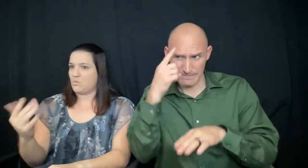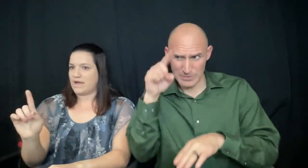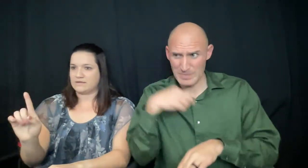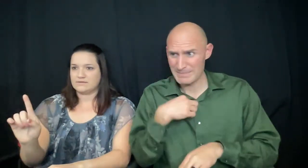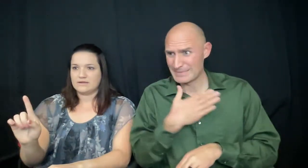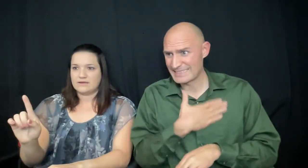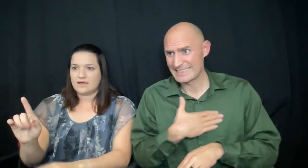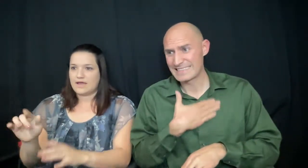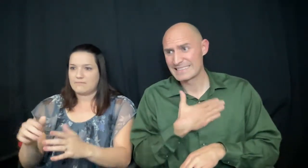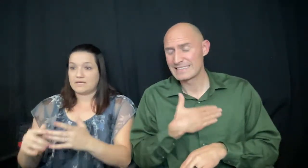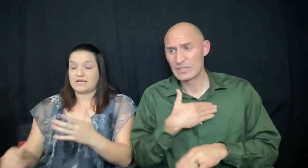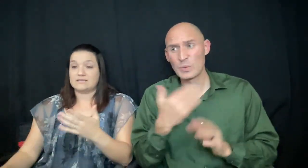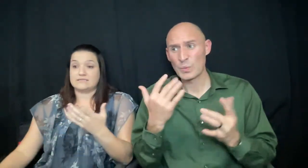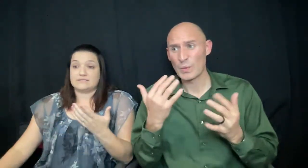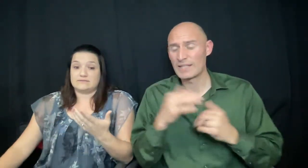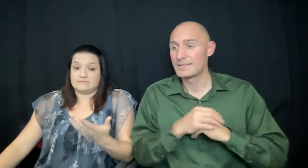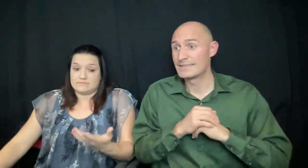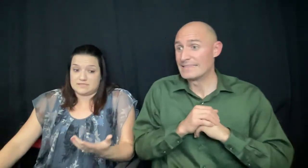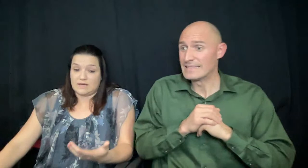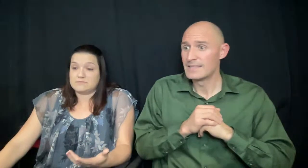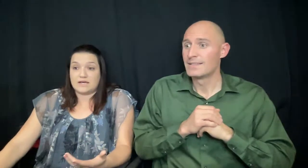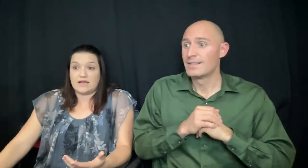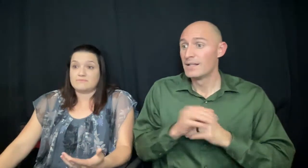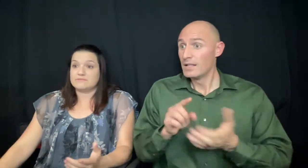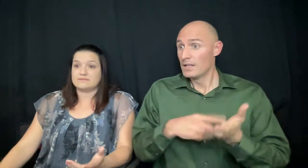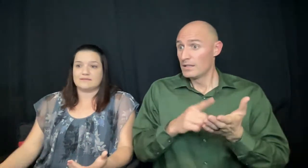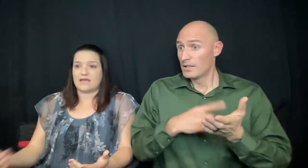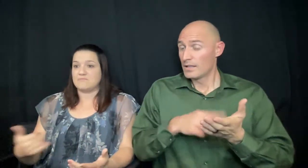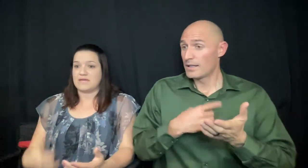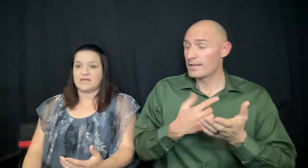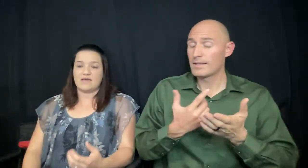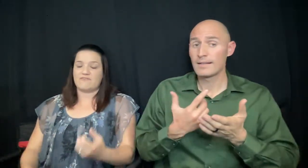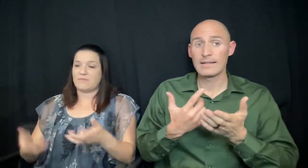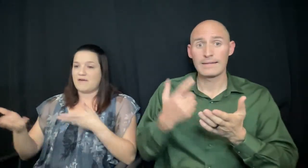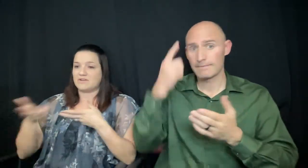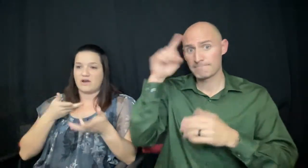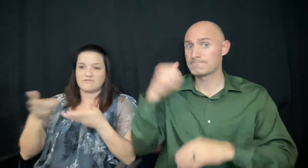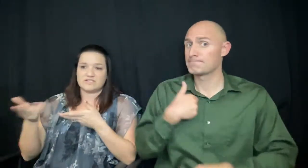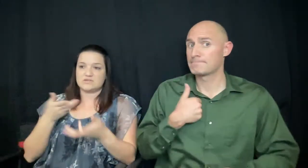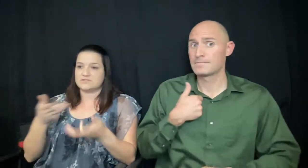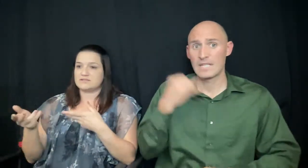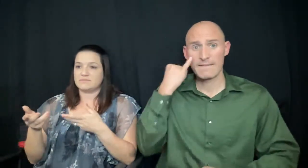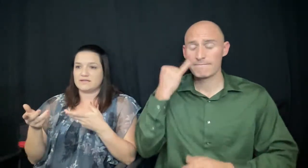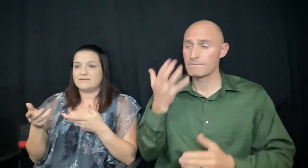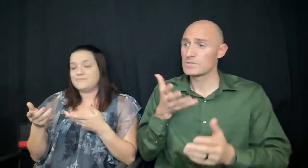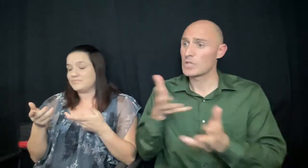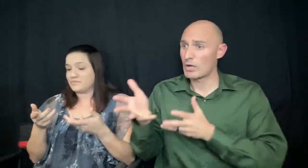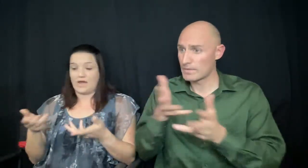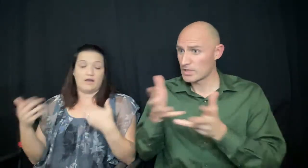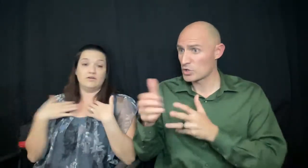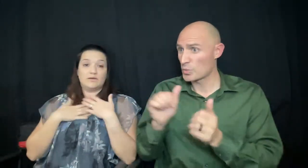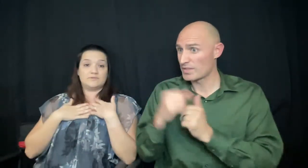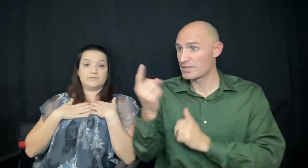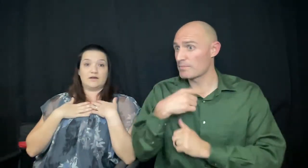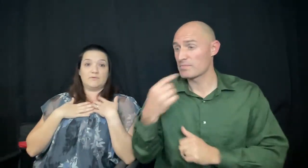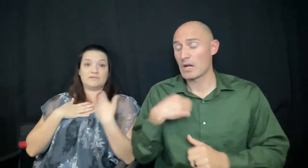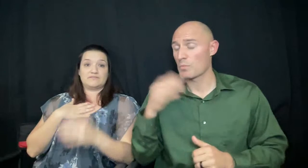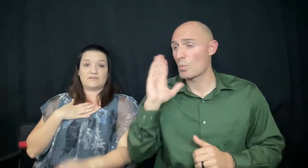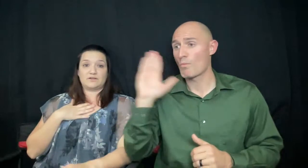wait. Because sometimes, like me, if I'm having a conversation with somebody, I'll own up to it. I'll put myself out there.